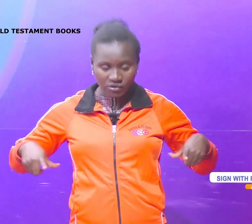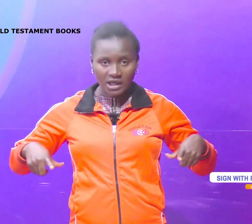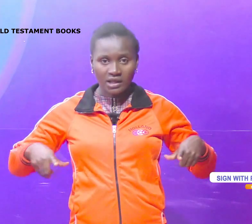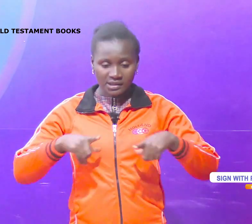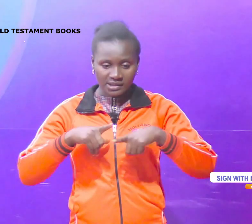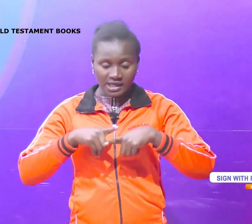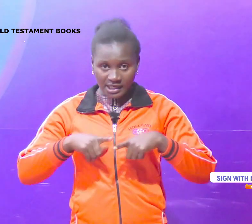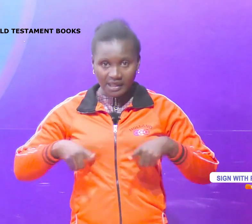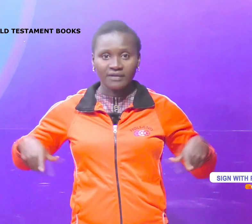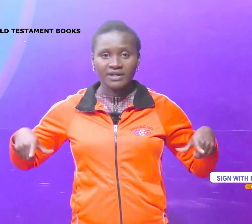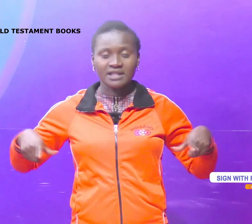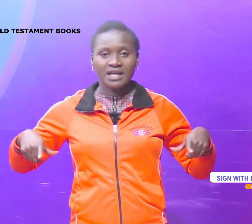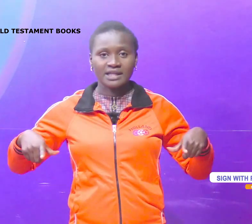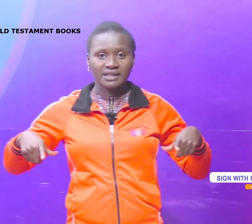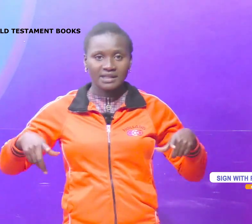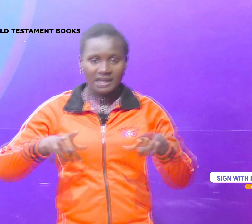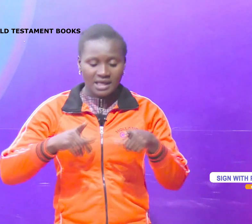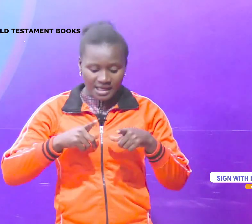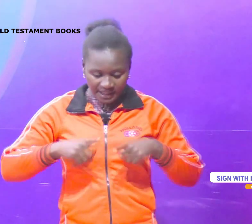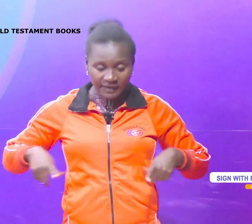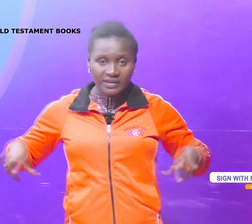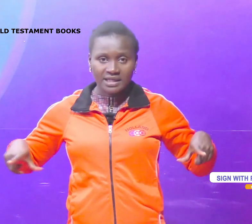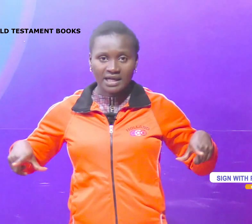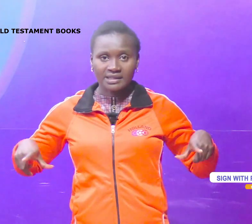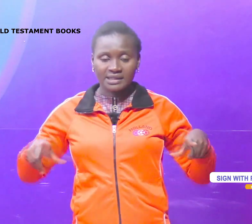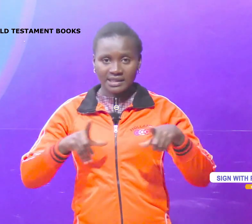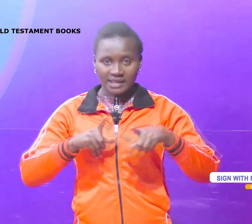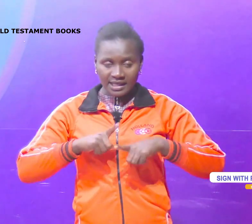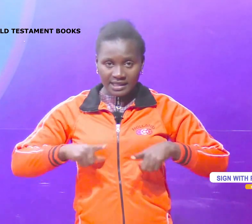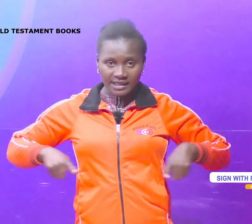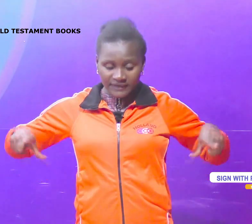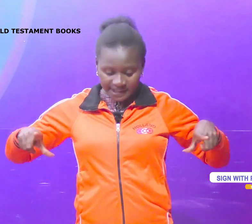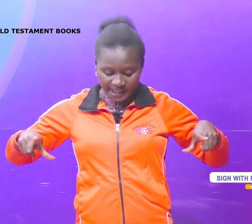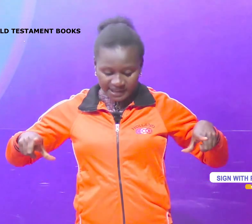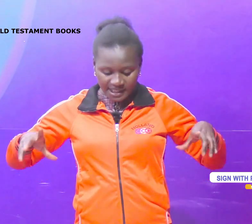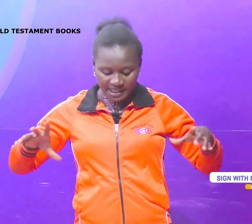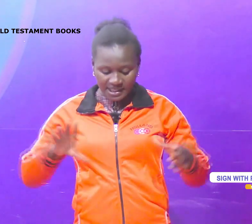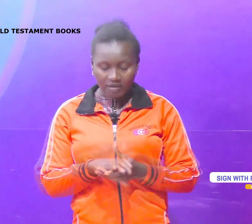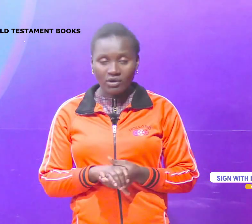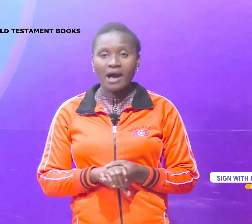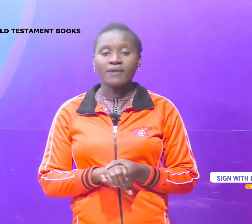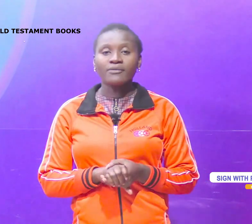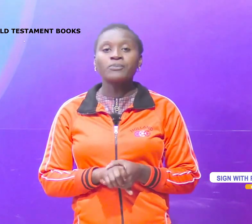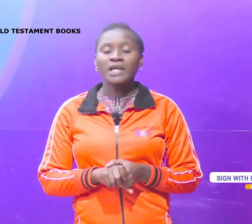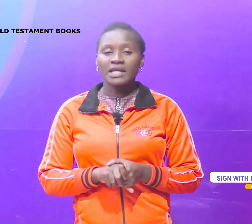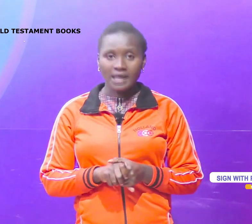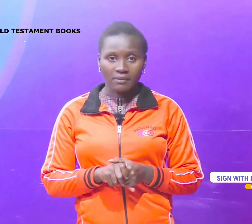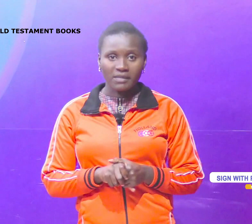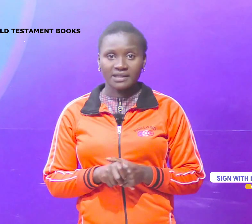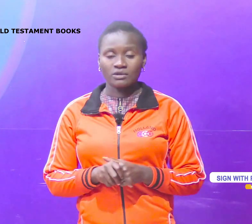this. Leviticus. Leviticus. Leviticus. And then we have Numbers. So how